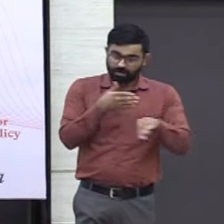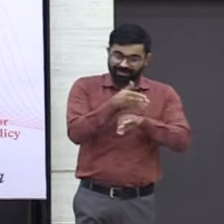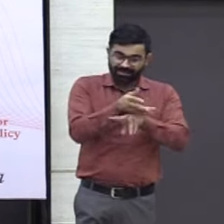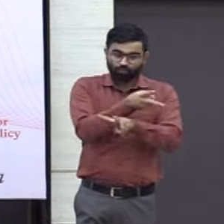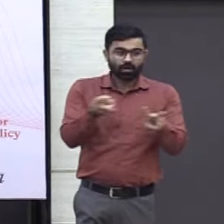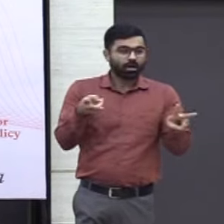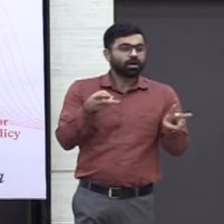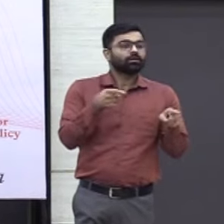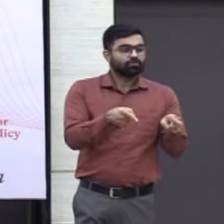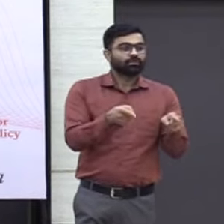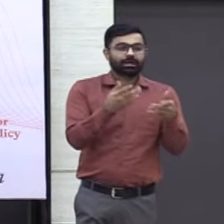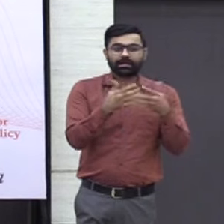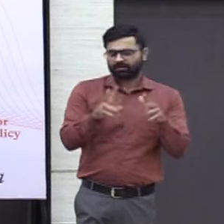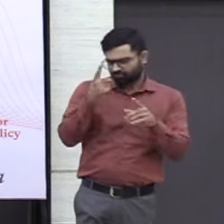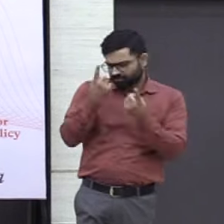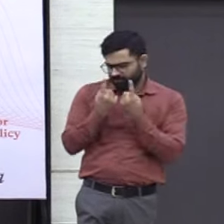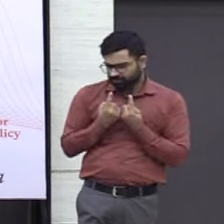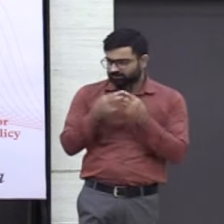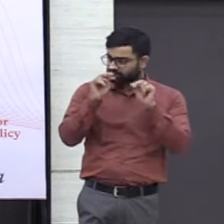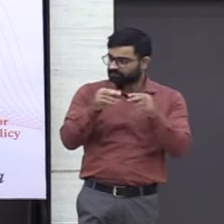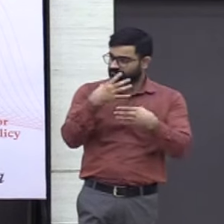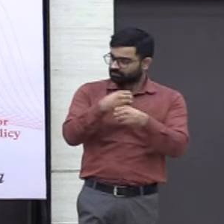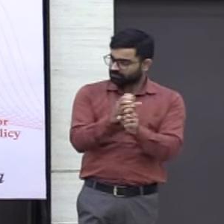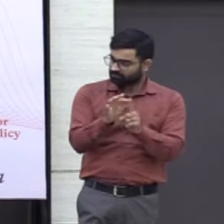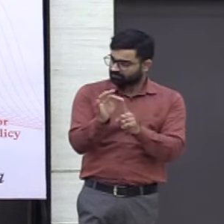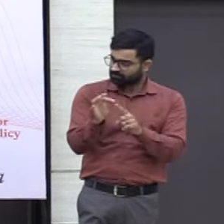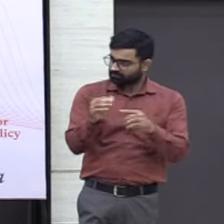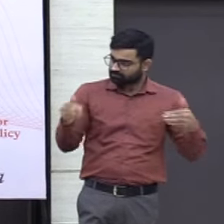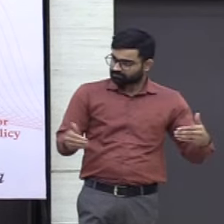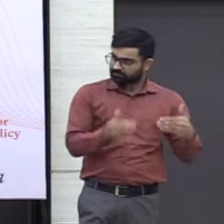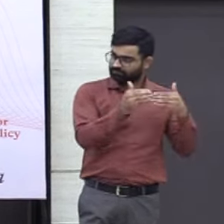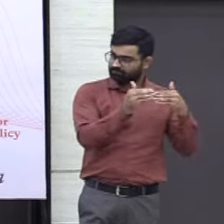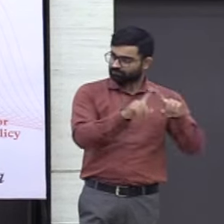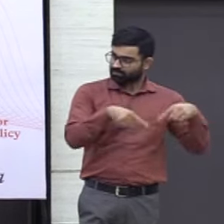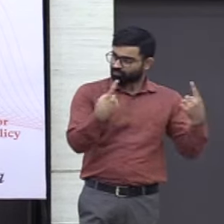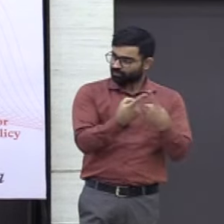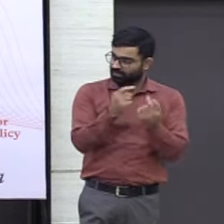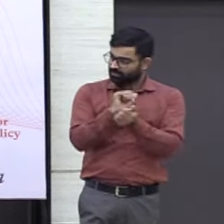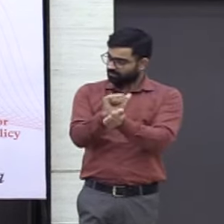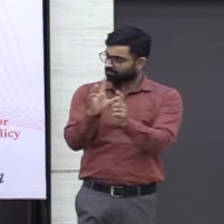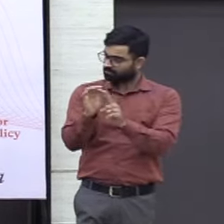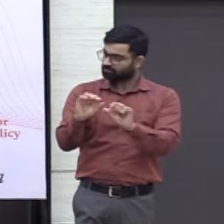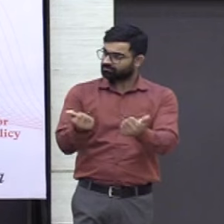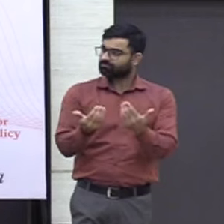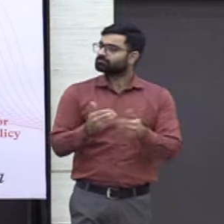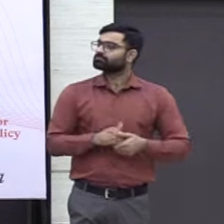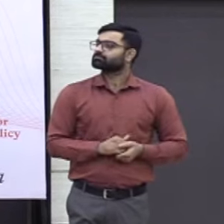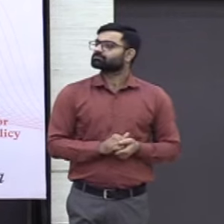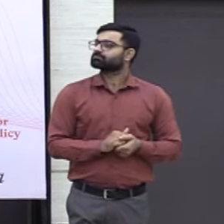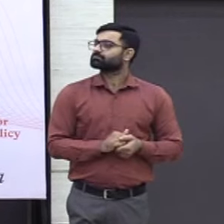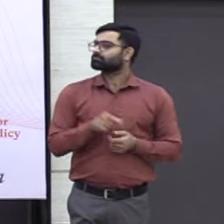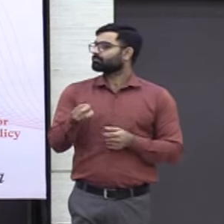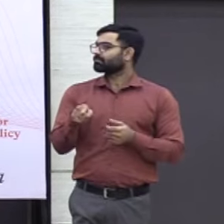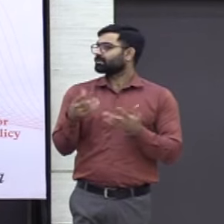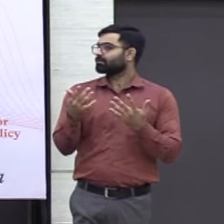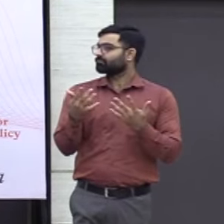all, any interrogation that's required can be done in the mulakat room of the jail as well. So is